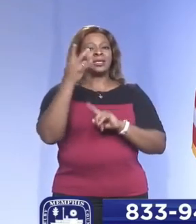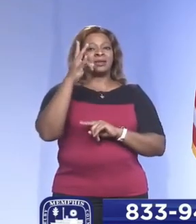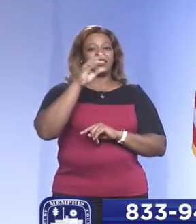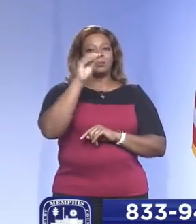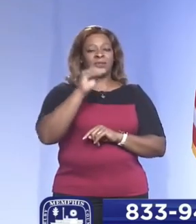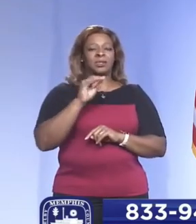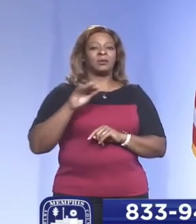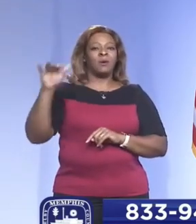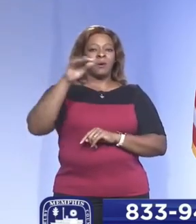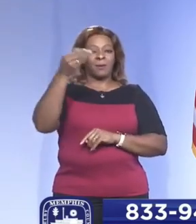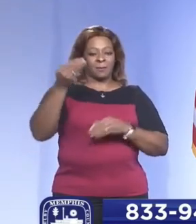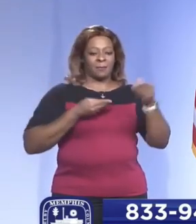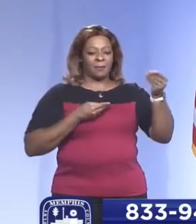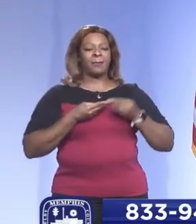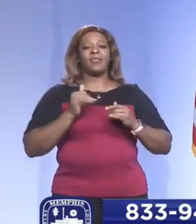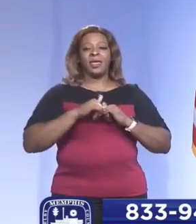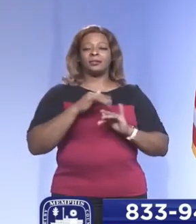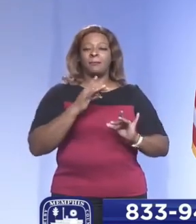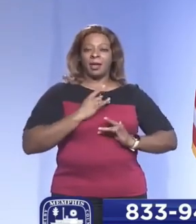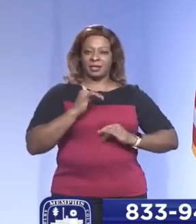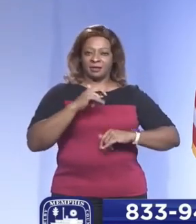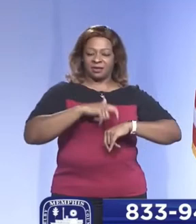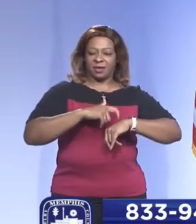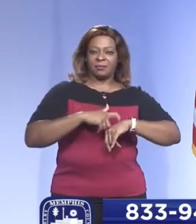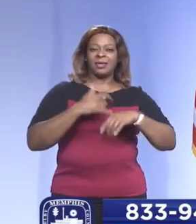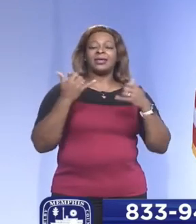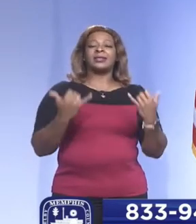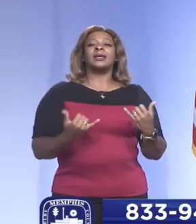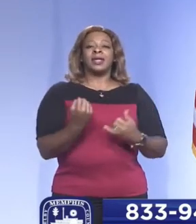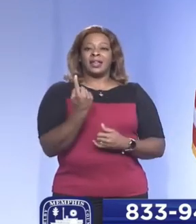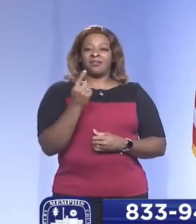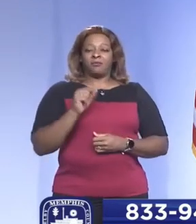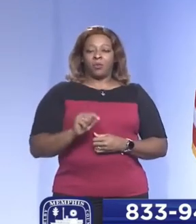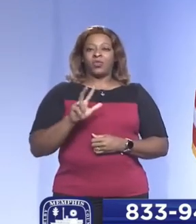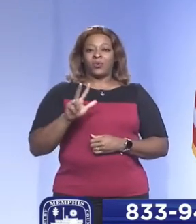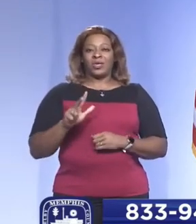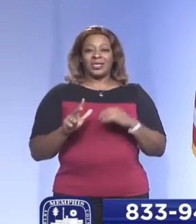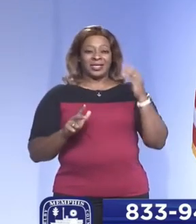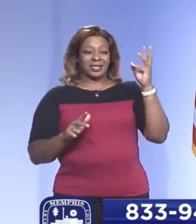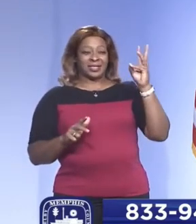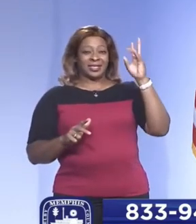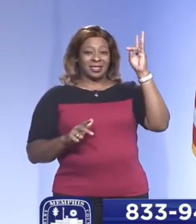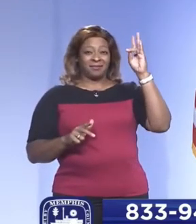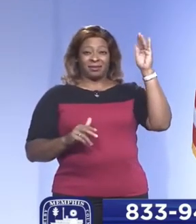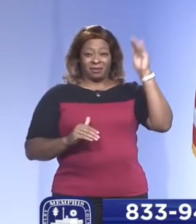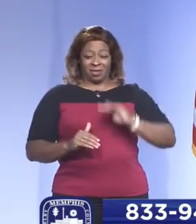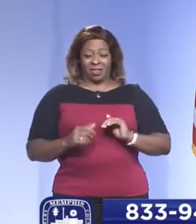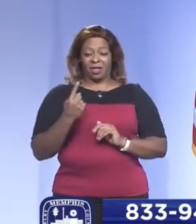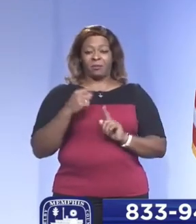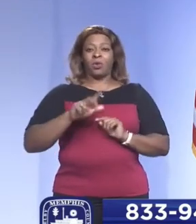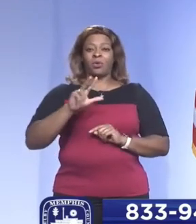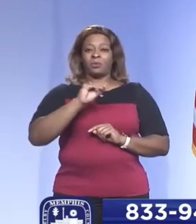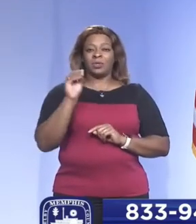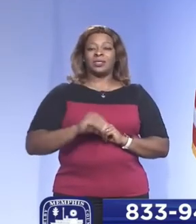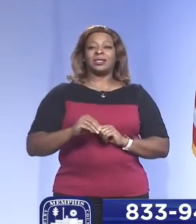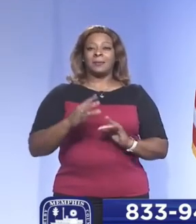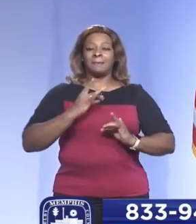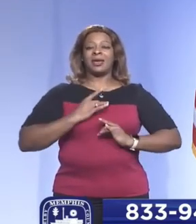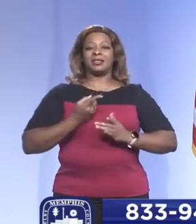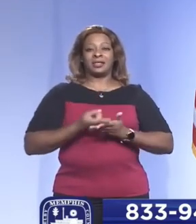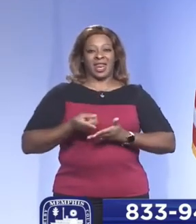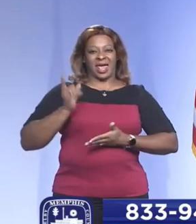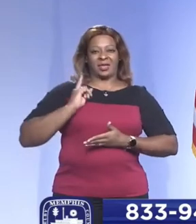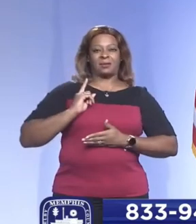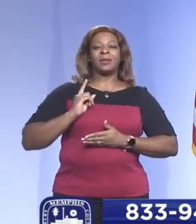were coming back positive at that point. And now it's at 11.3% for overall positivity for last week.